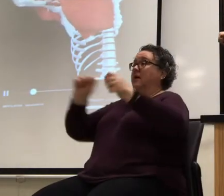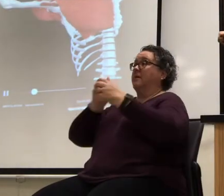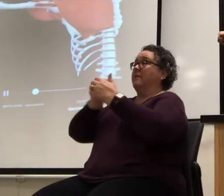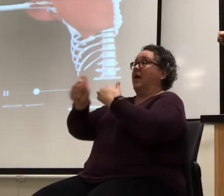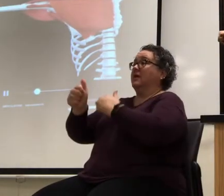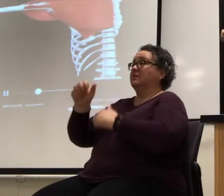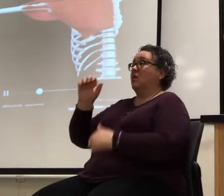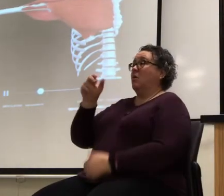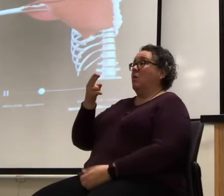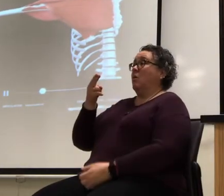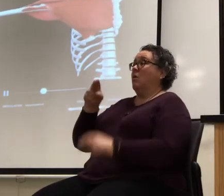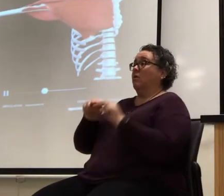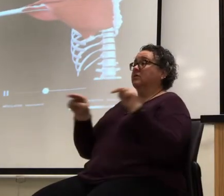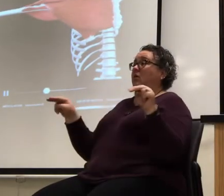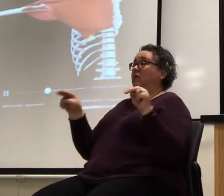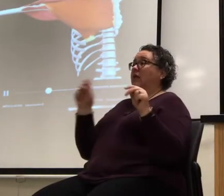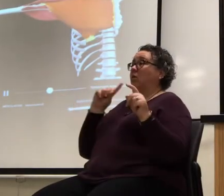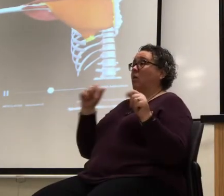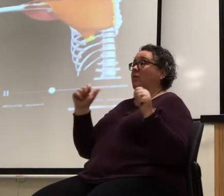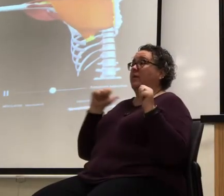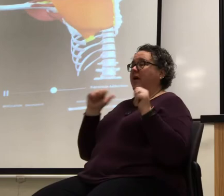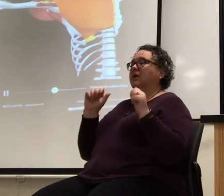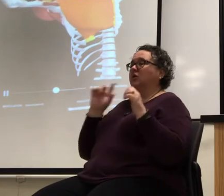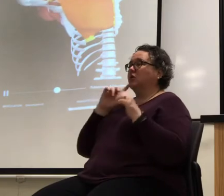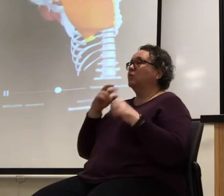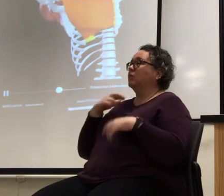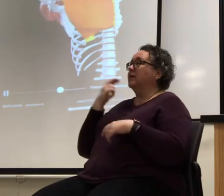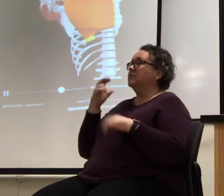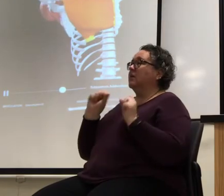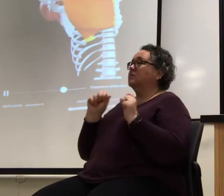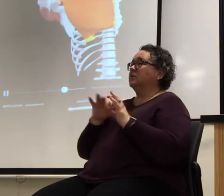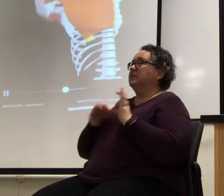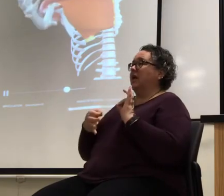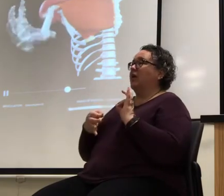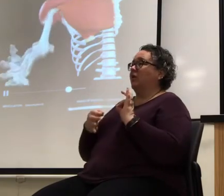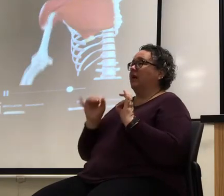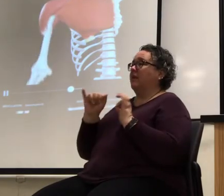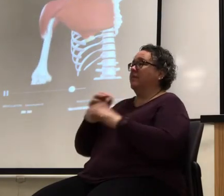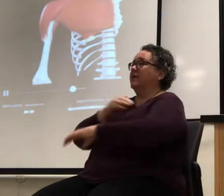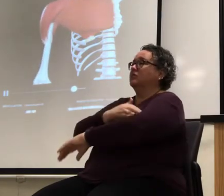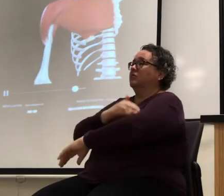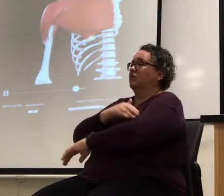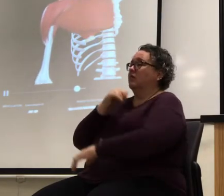the horizontal here and go all the way back there, you risk tearing this muscle.